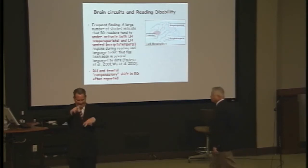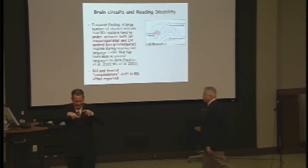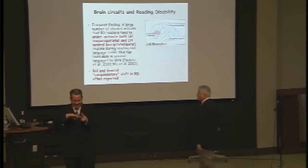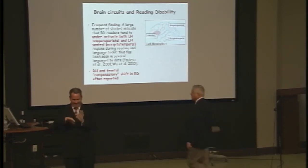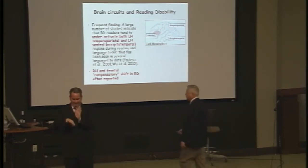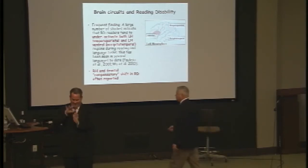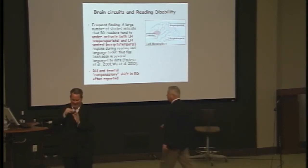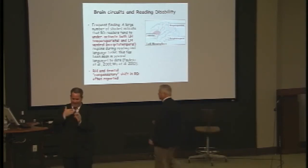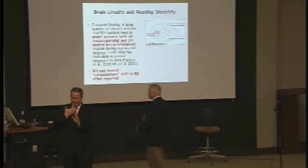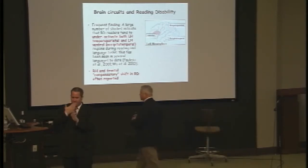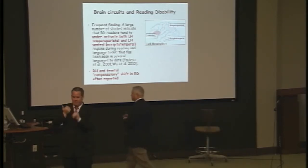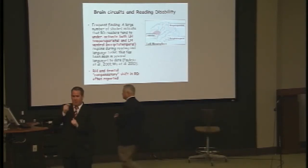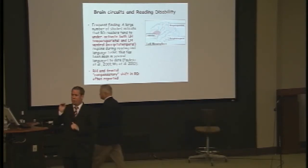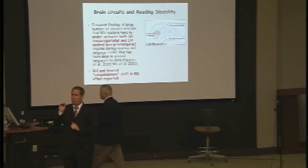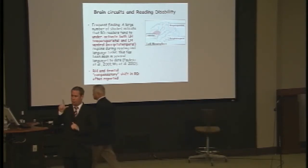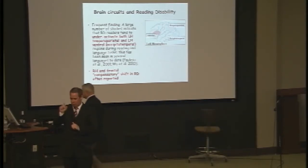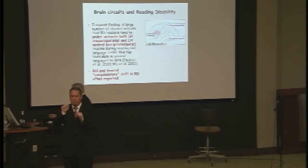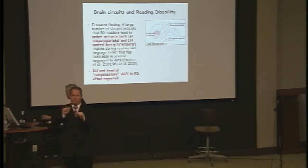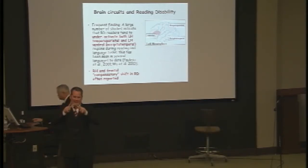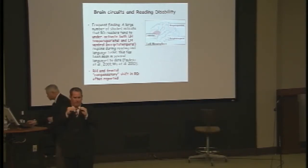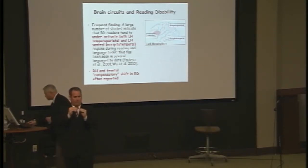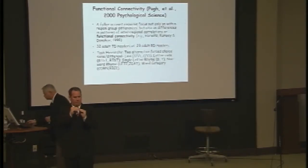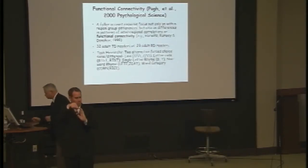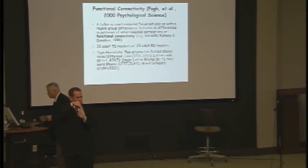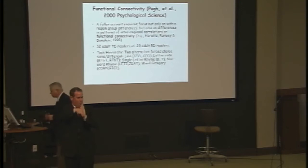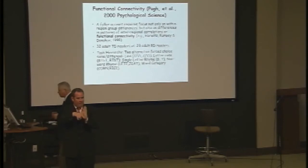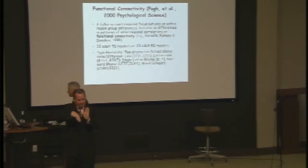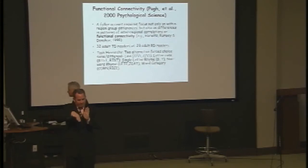hemisphere and to the frontal lobe.